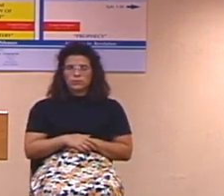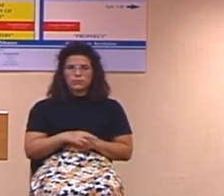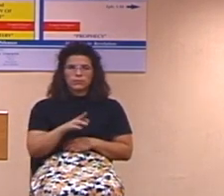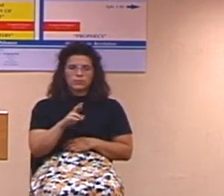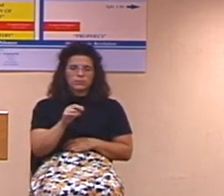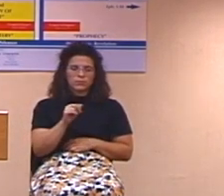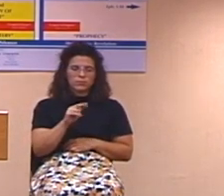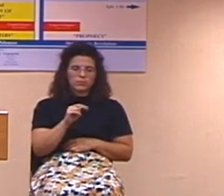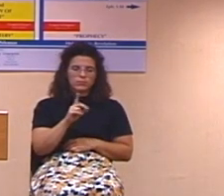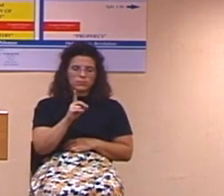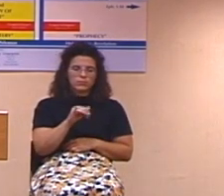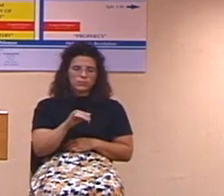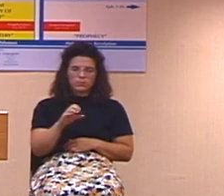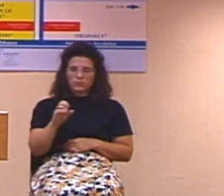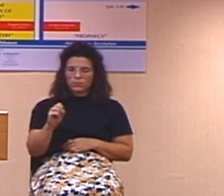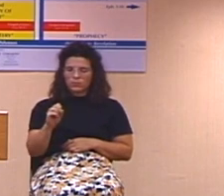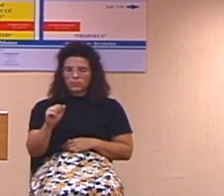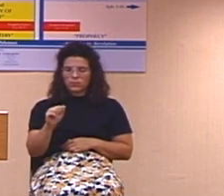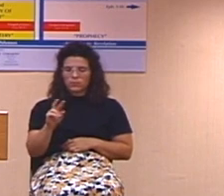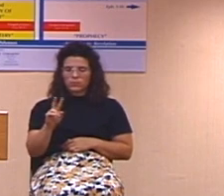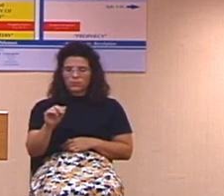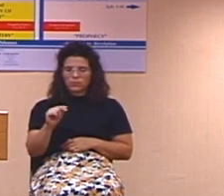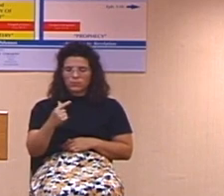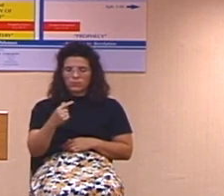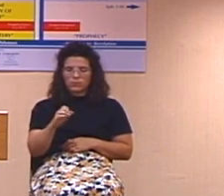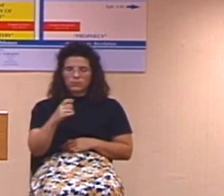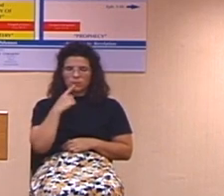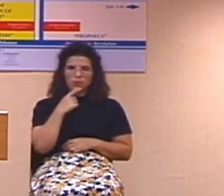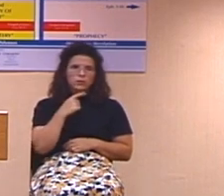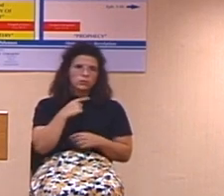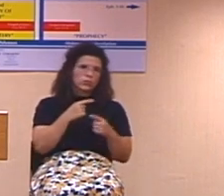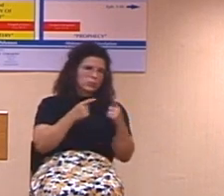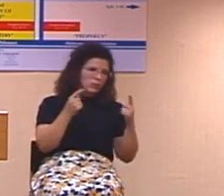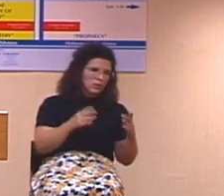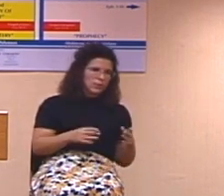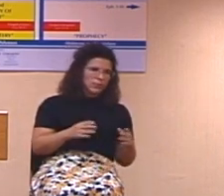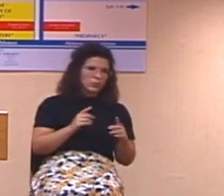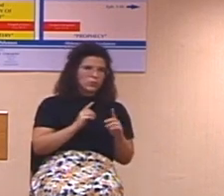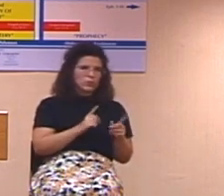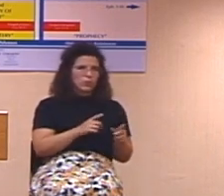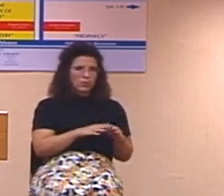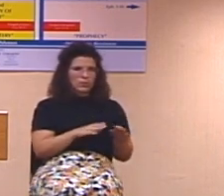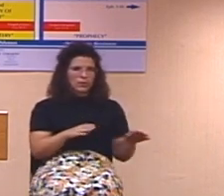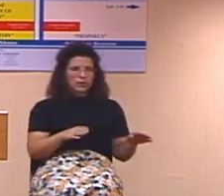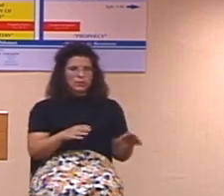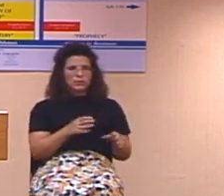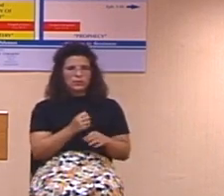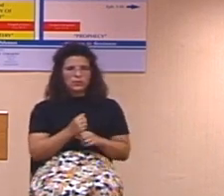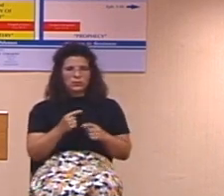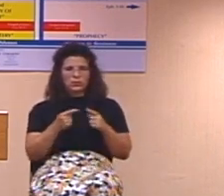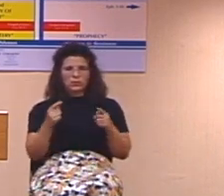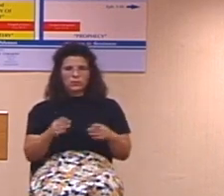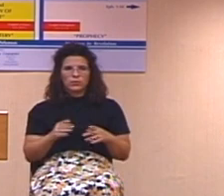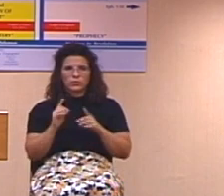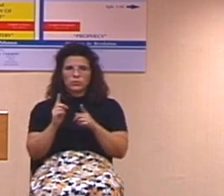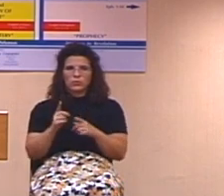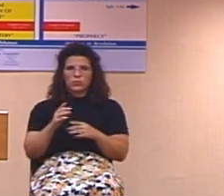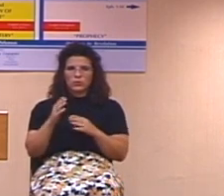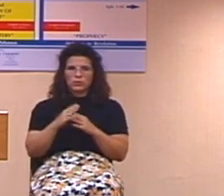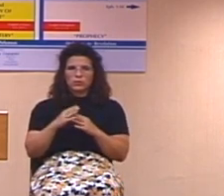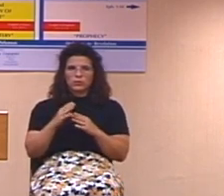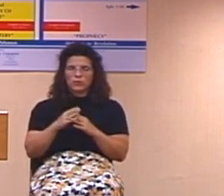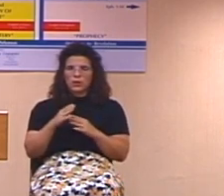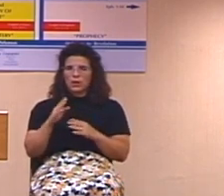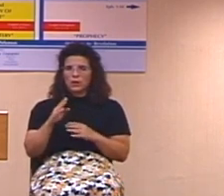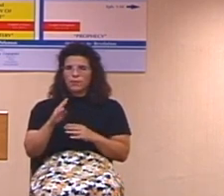Randy Savage one time said, don't take your enemies and just pin them on the mat. You take your enemies and you get up on the top bunkle and you